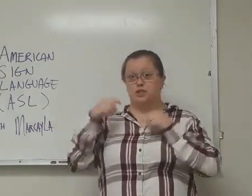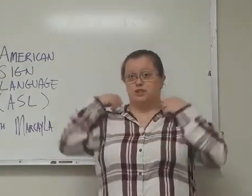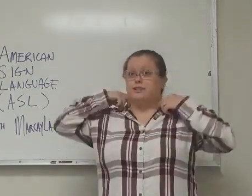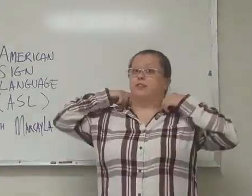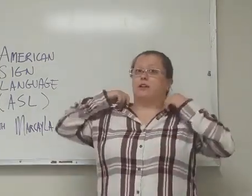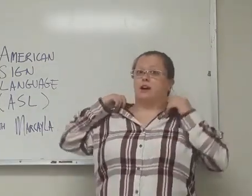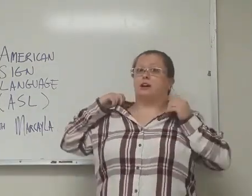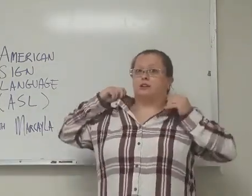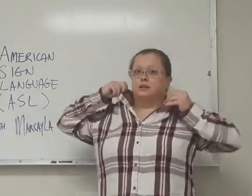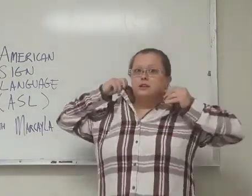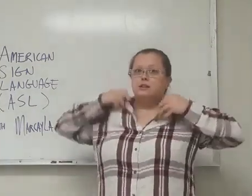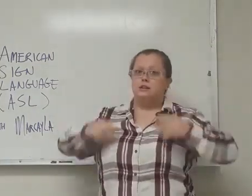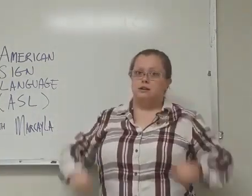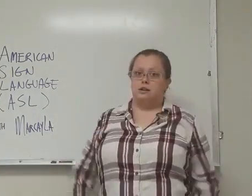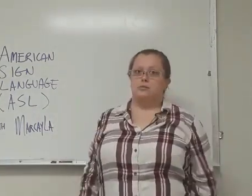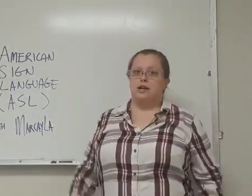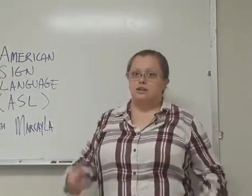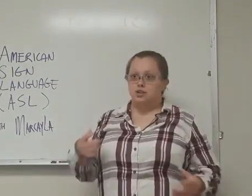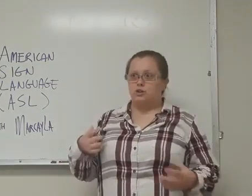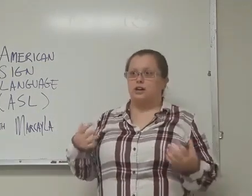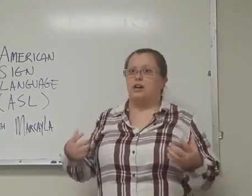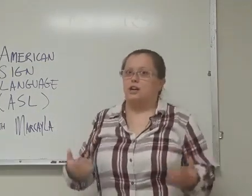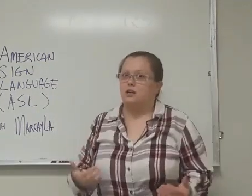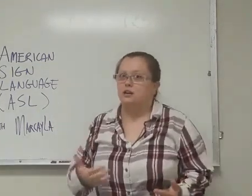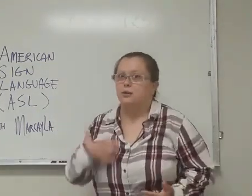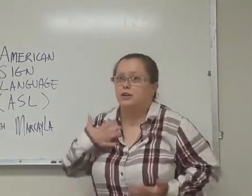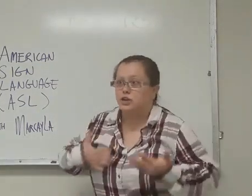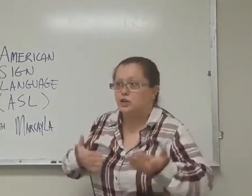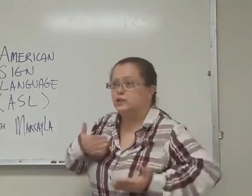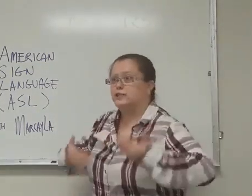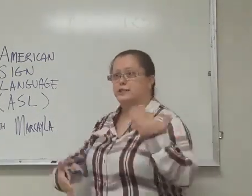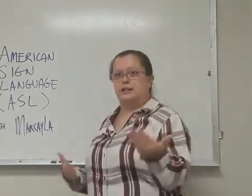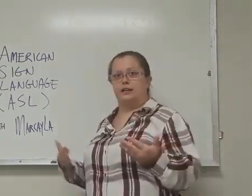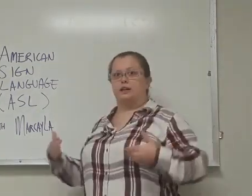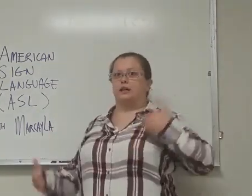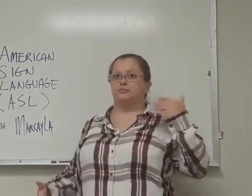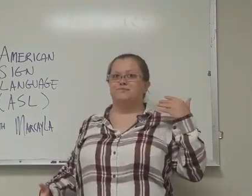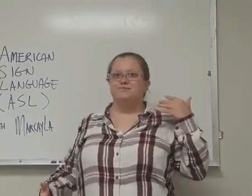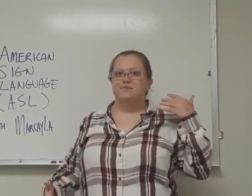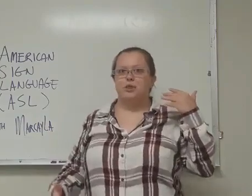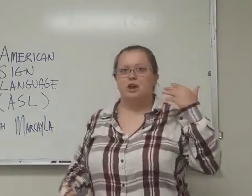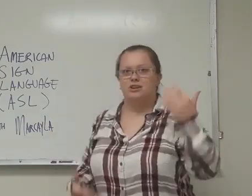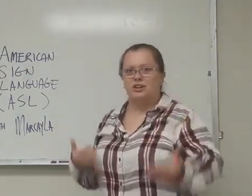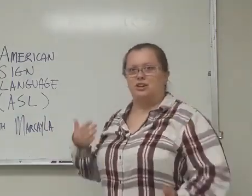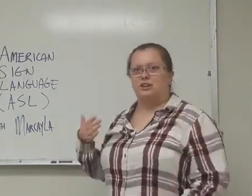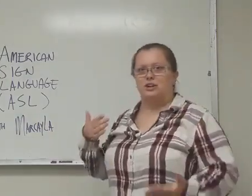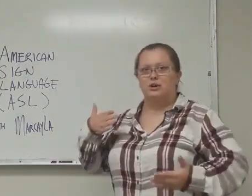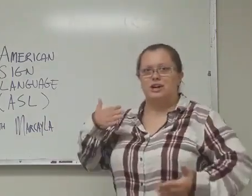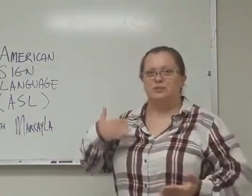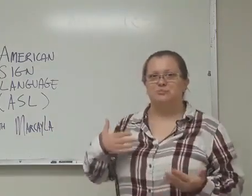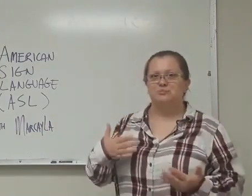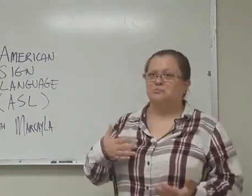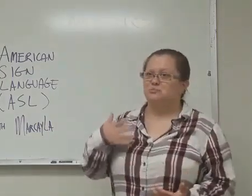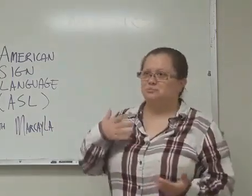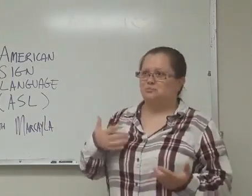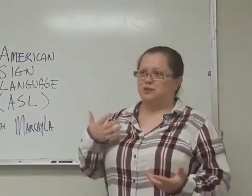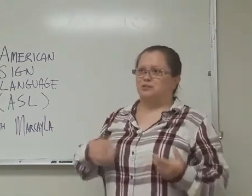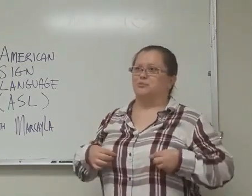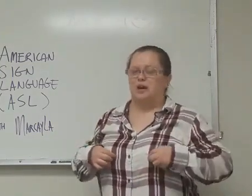questions like that. Right. Making sure that, hey, I'm here to listen. I'm right. not gonna. I don't have a basically bad